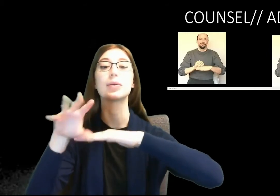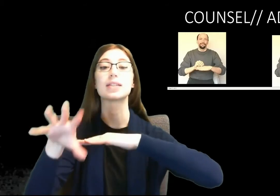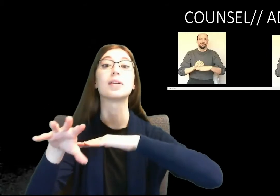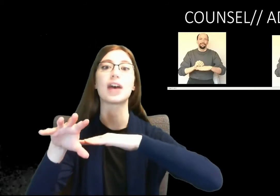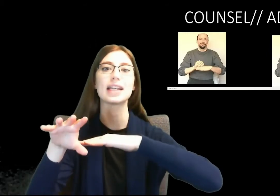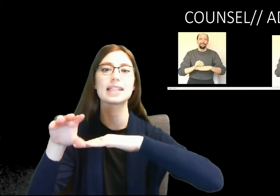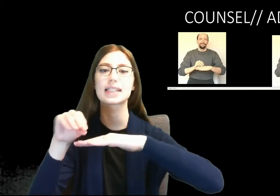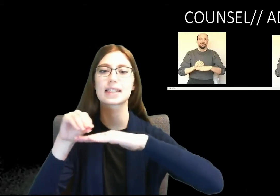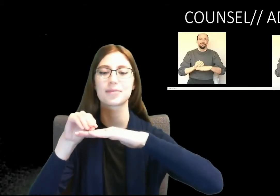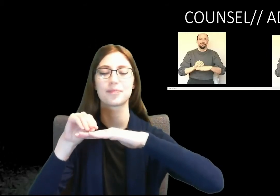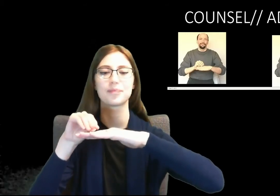some advice.